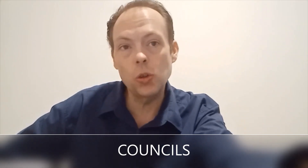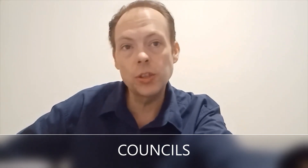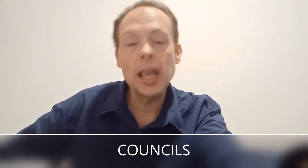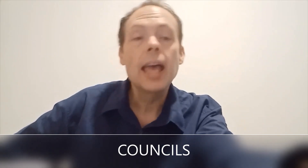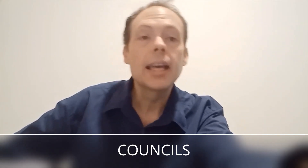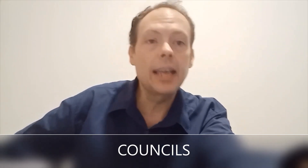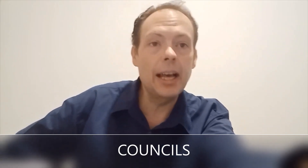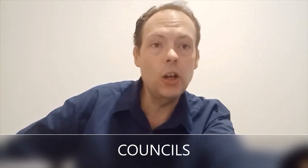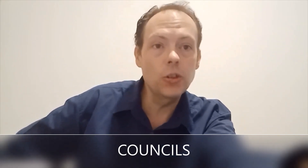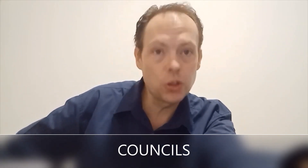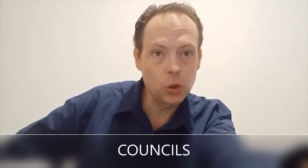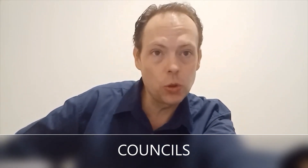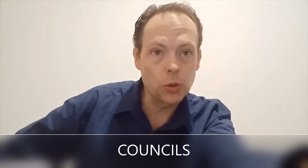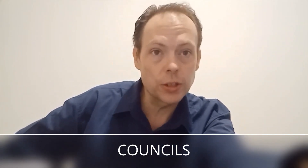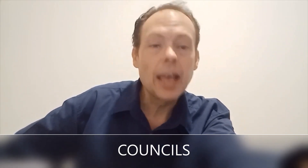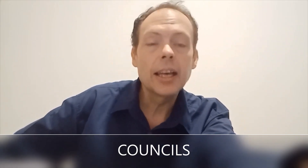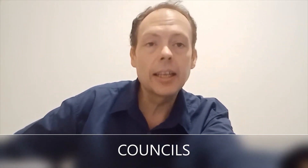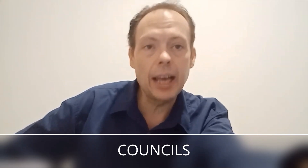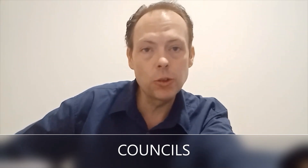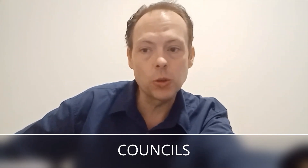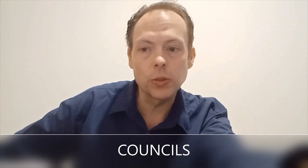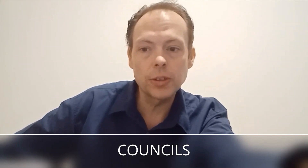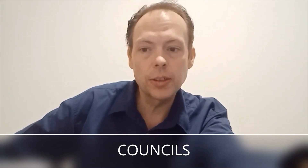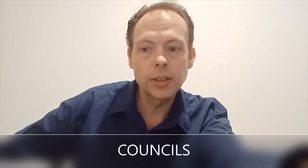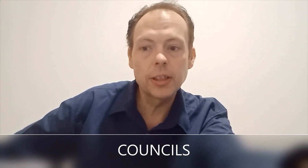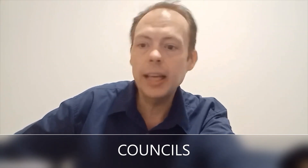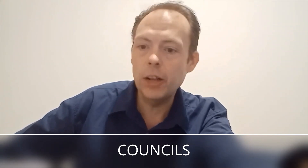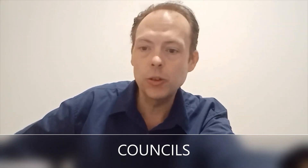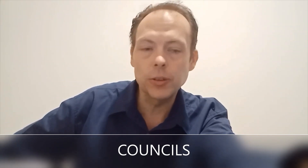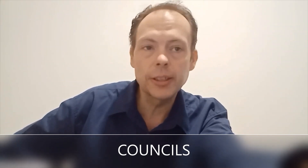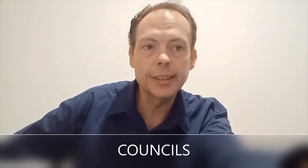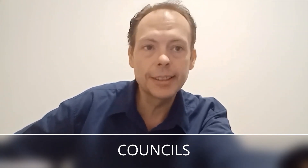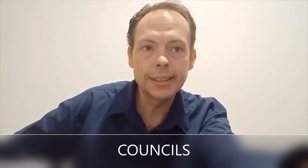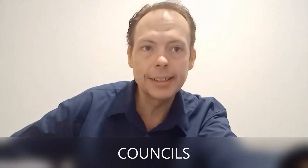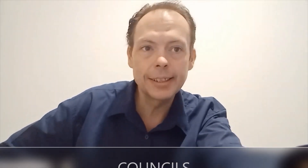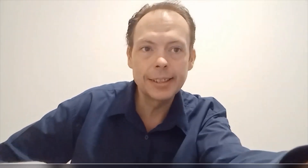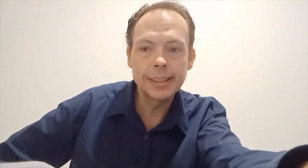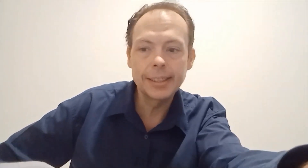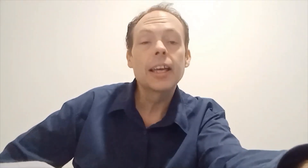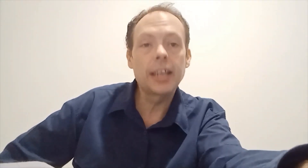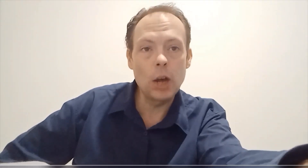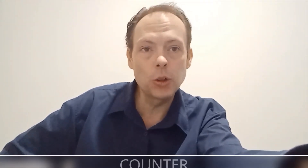Councils. Councils. Councils. Councils. Counter.